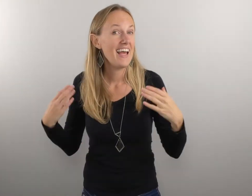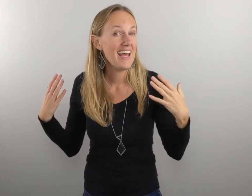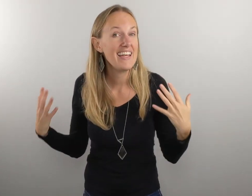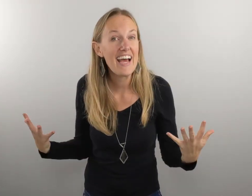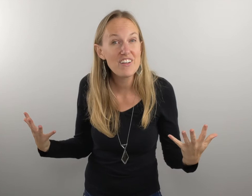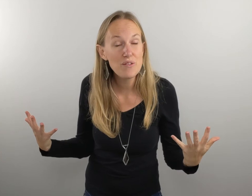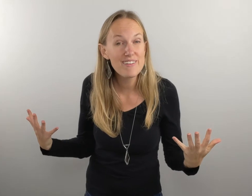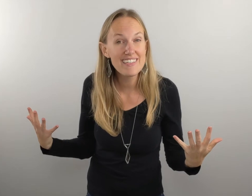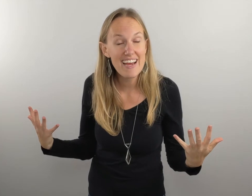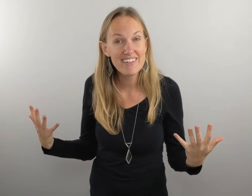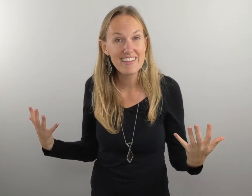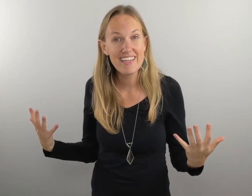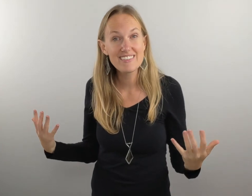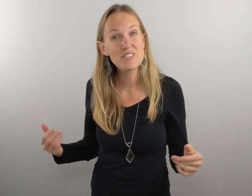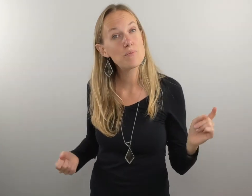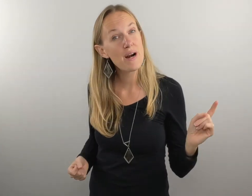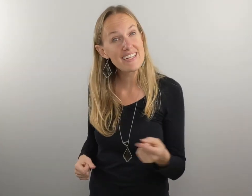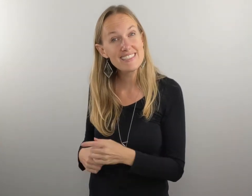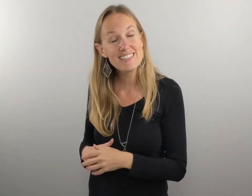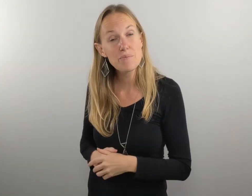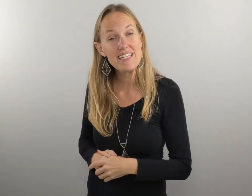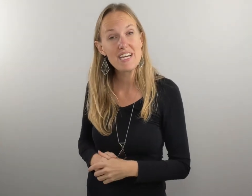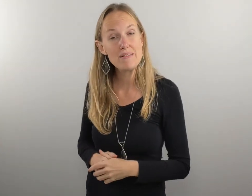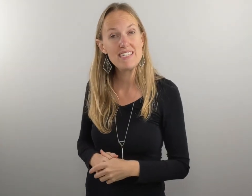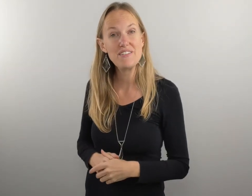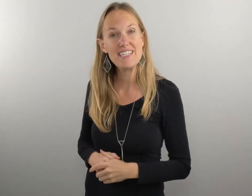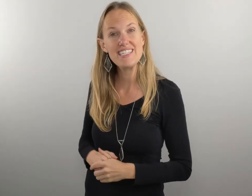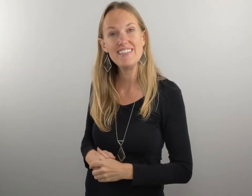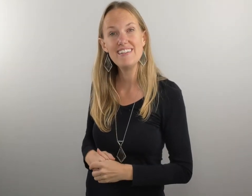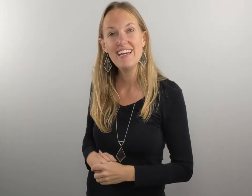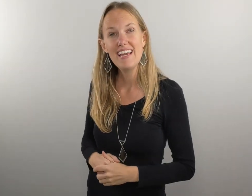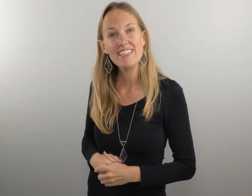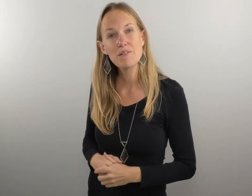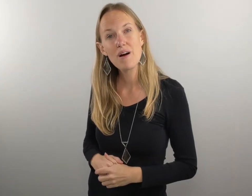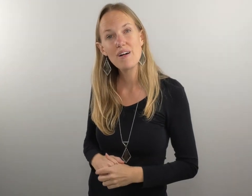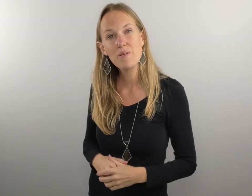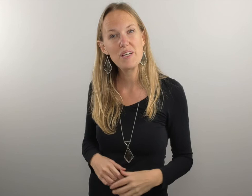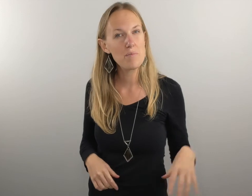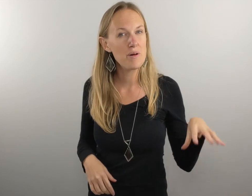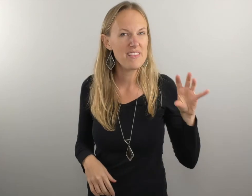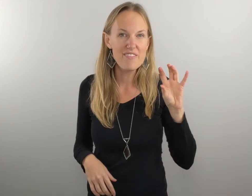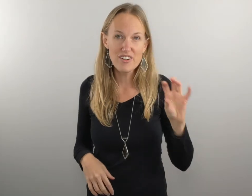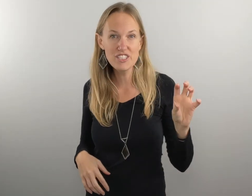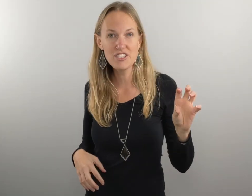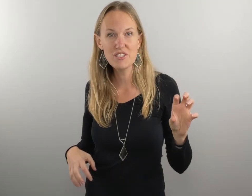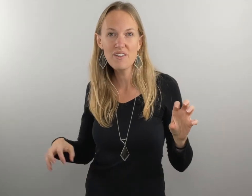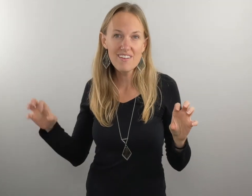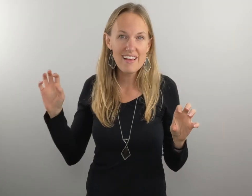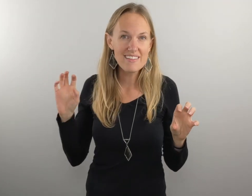And now you've learned everything. So practice as many times as you need to. And tomorrow we're going to put the first tutorial and the